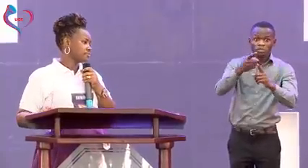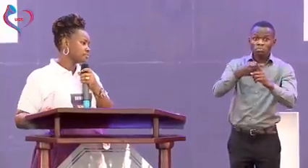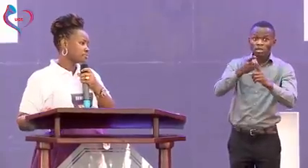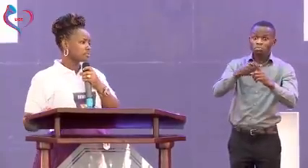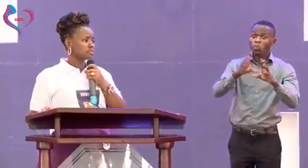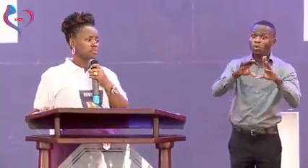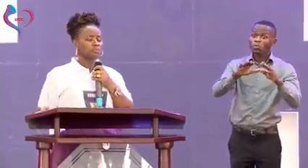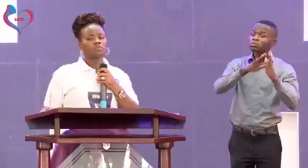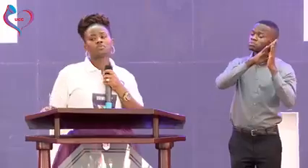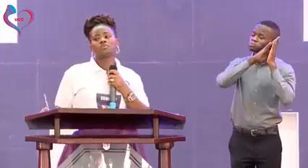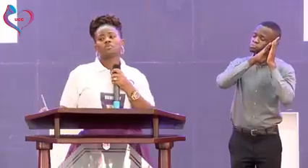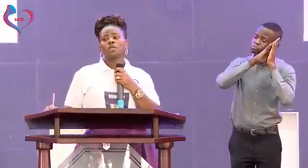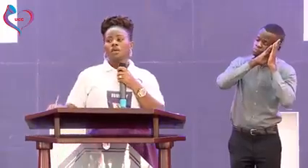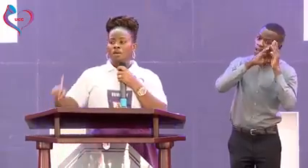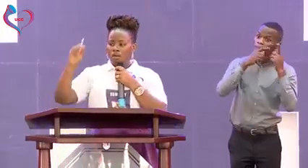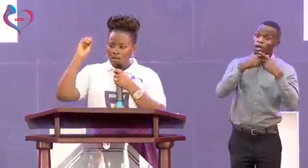overnight? You are